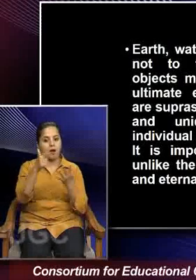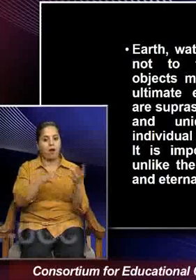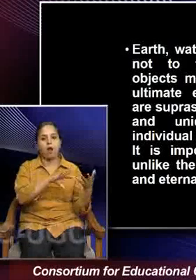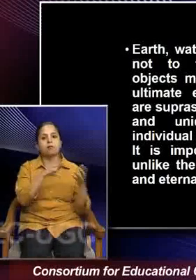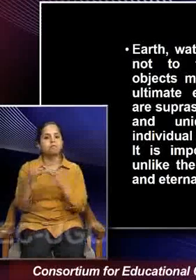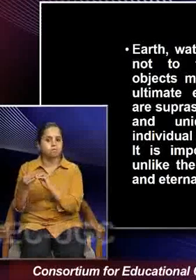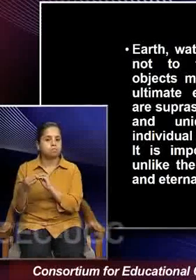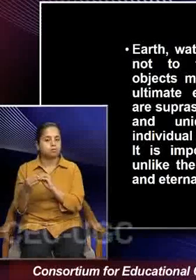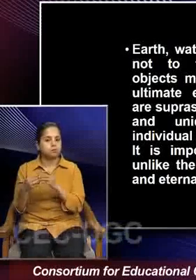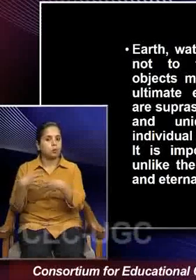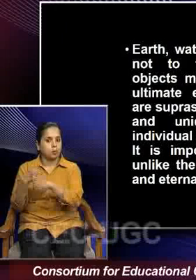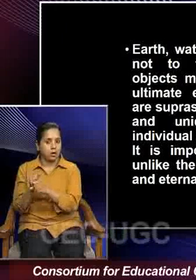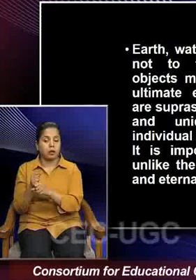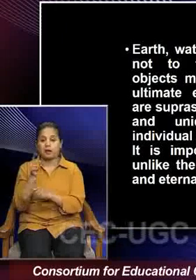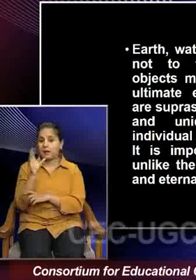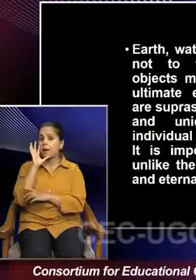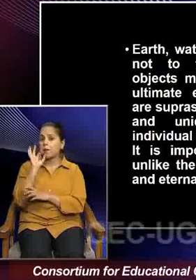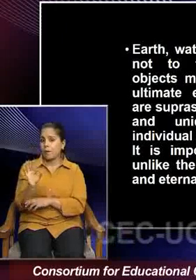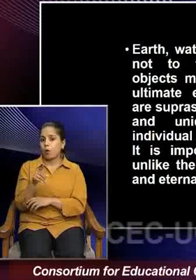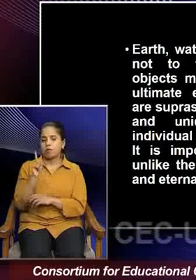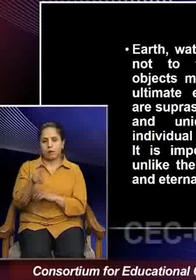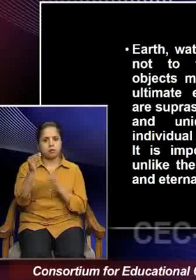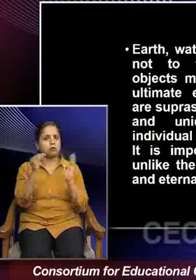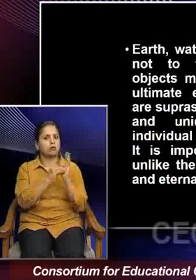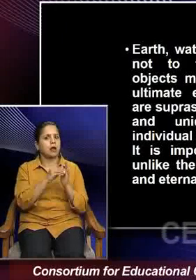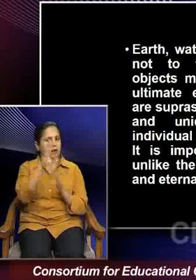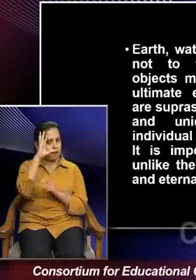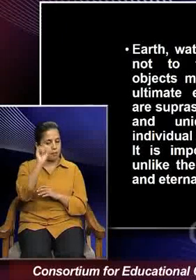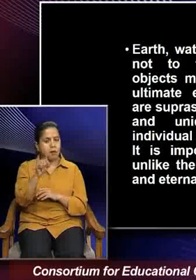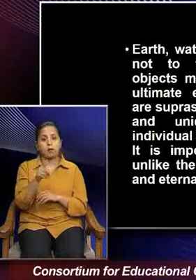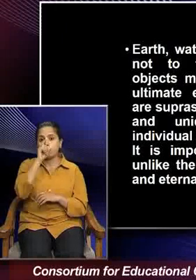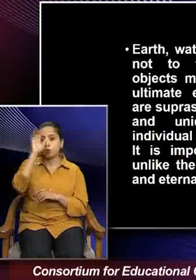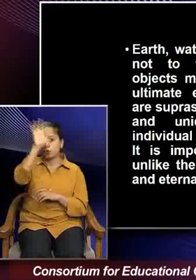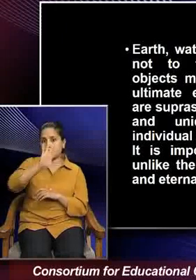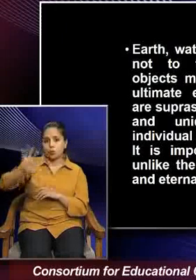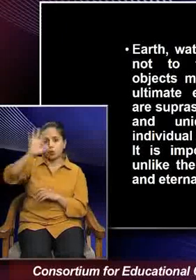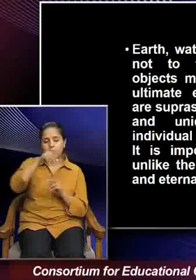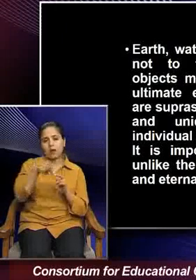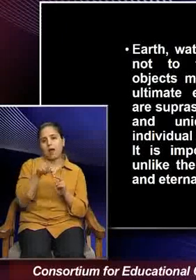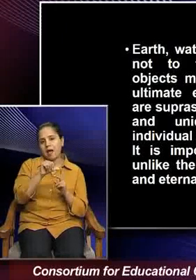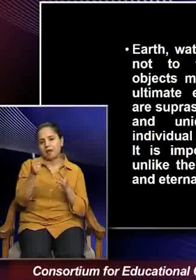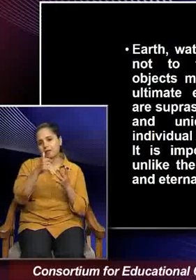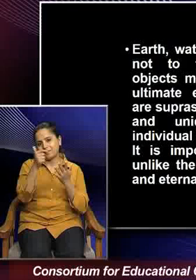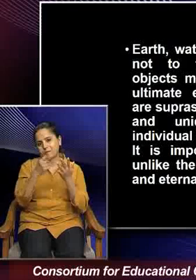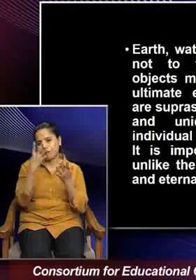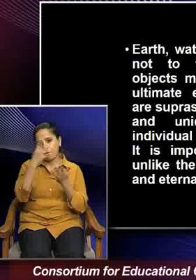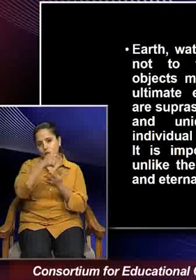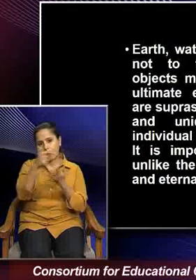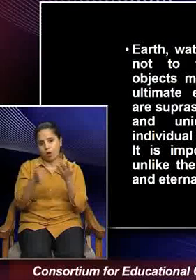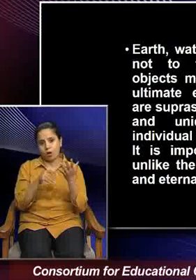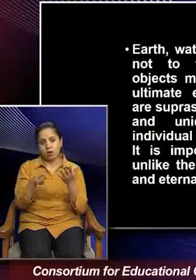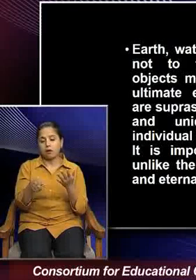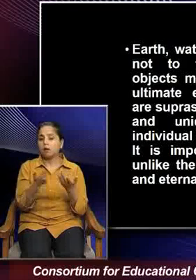Fine. And it is important to note here that ether, unlike the other elements, it is